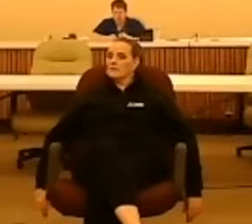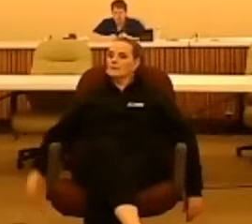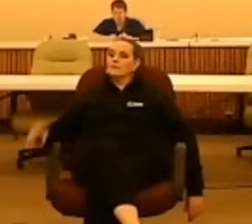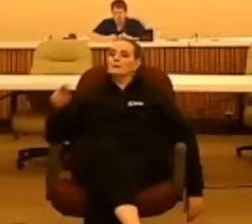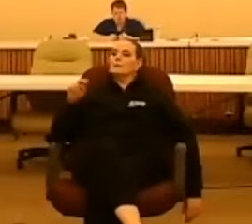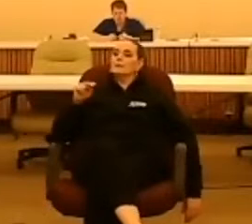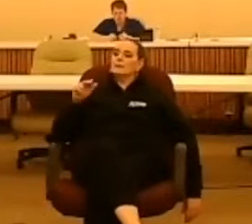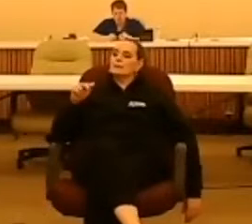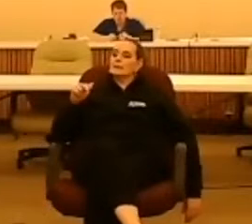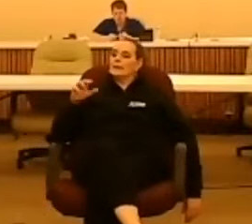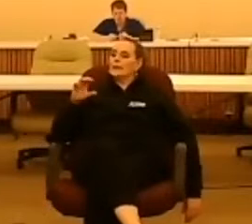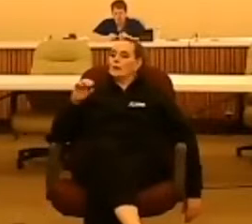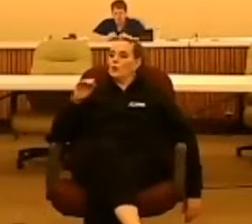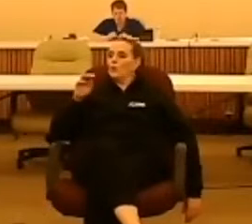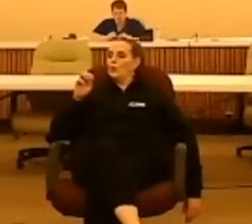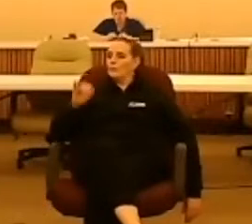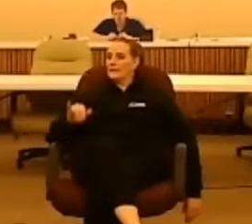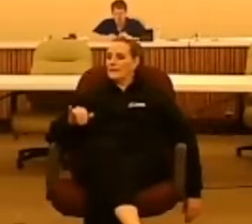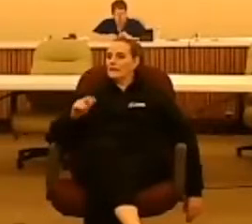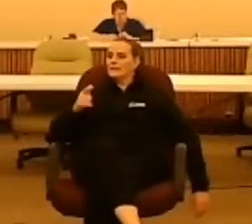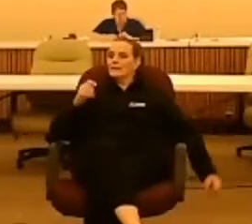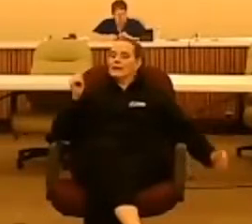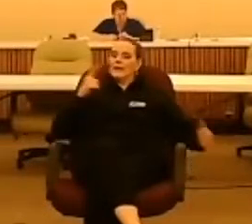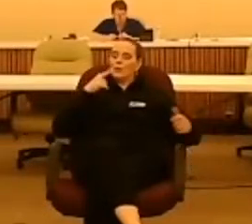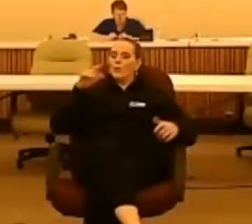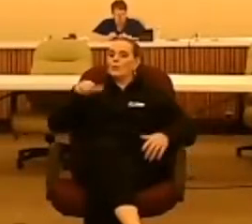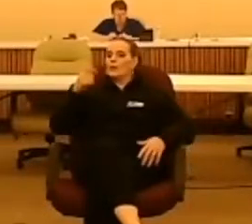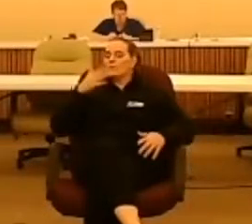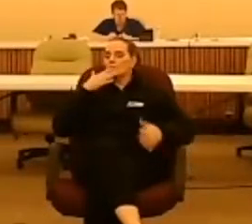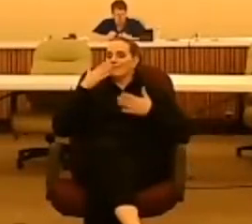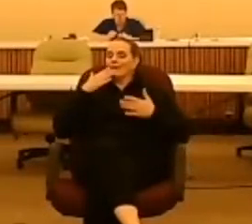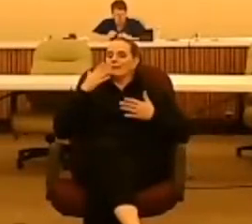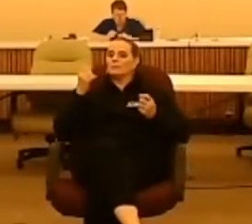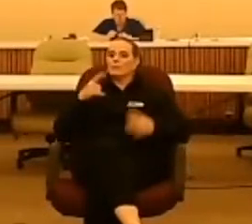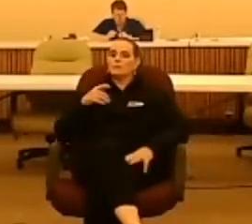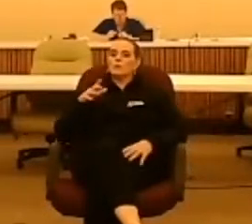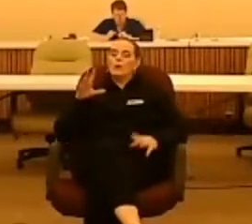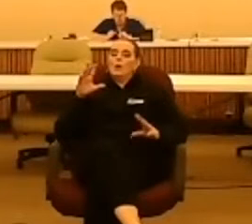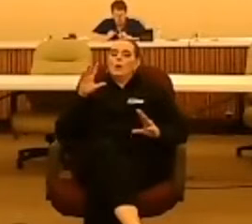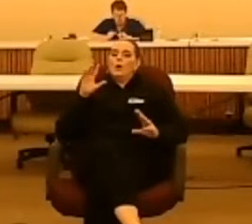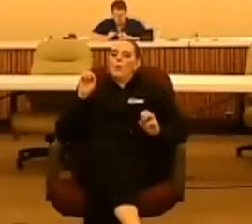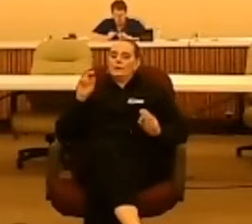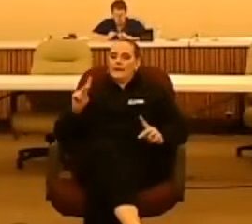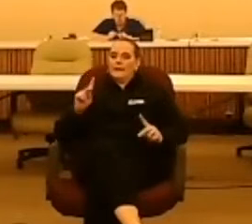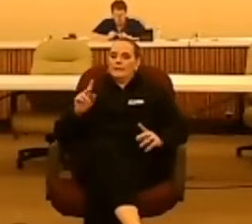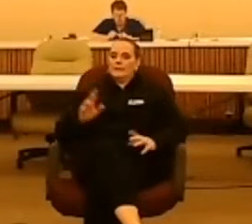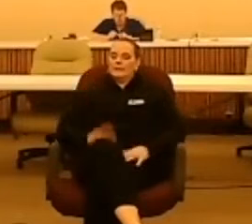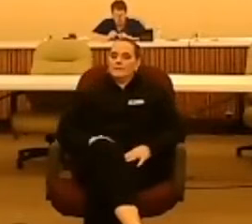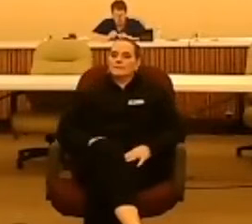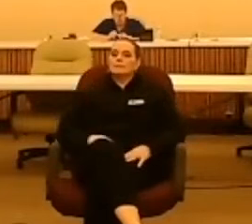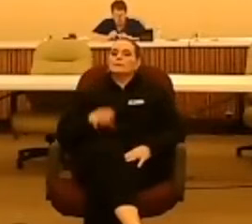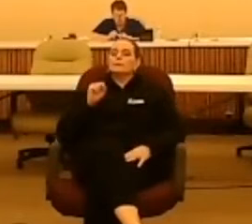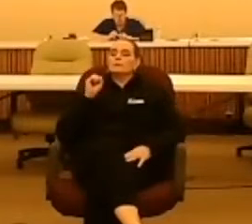Naomi, and all the others. Linda. Okay.